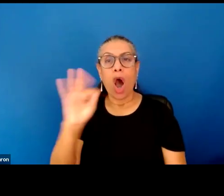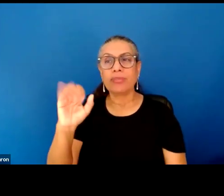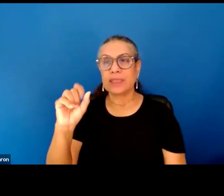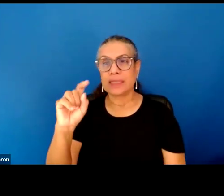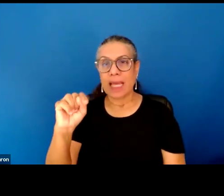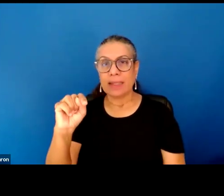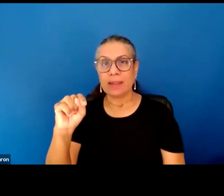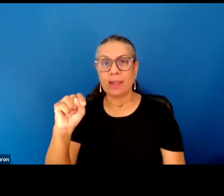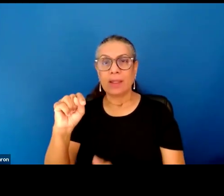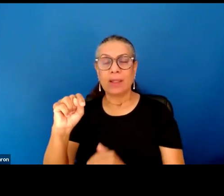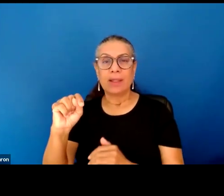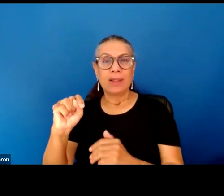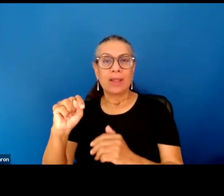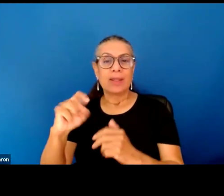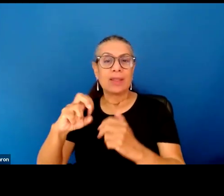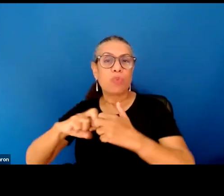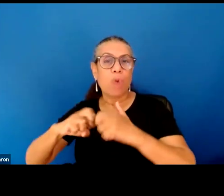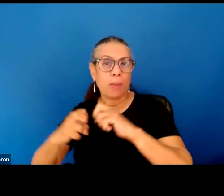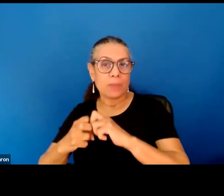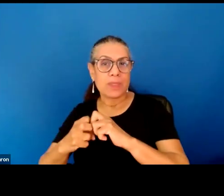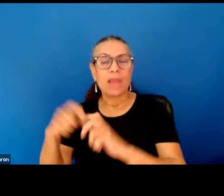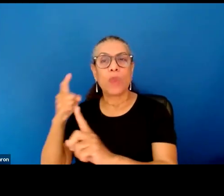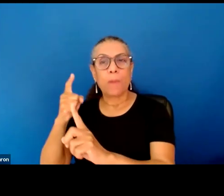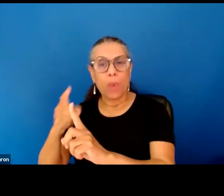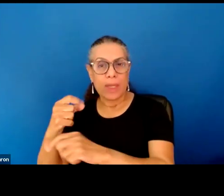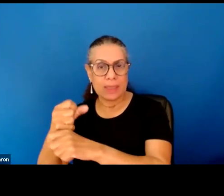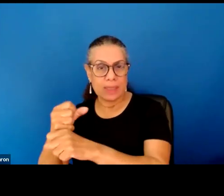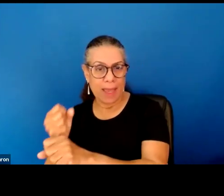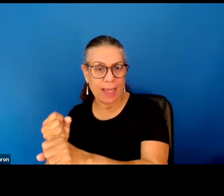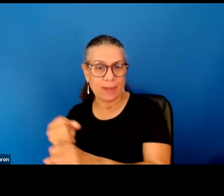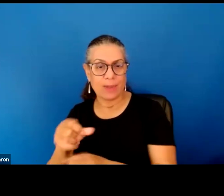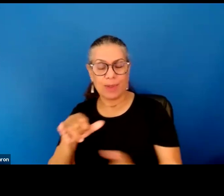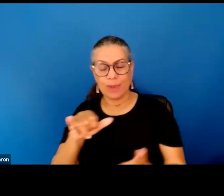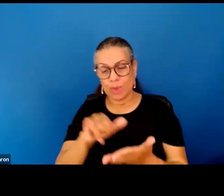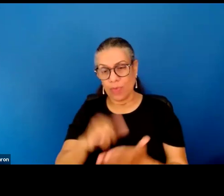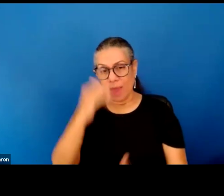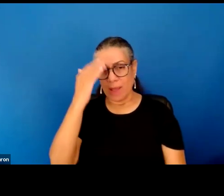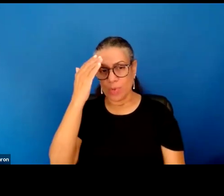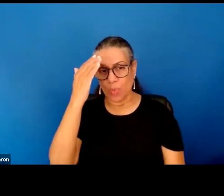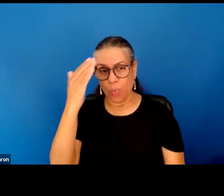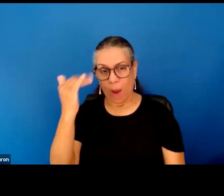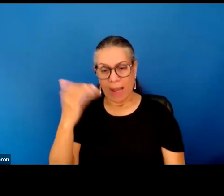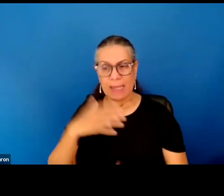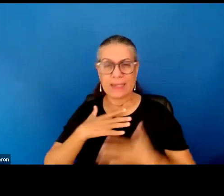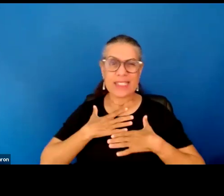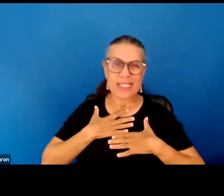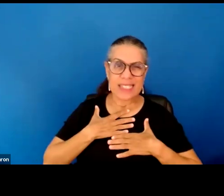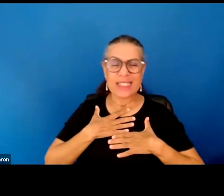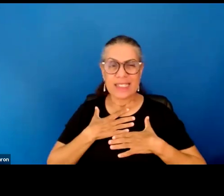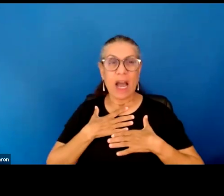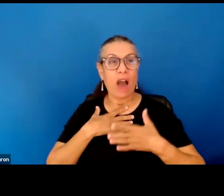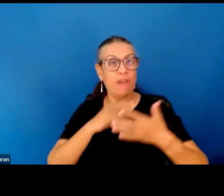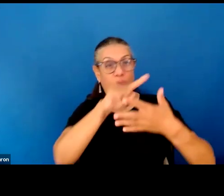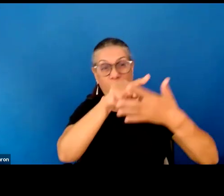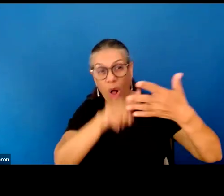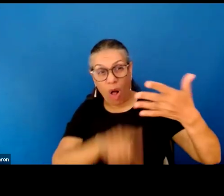the points were creating. So I think that's the reason why the sense was that was probably of all things the